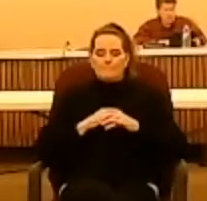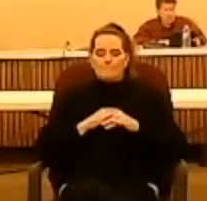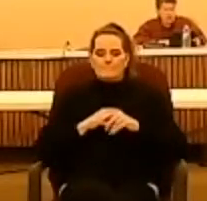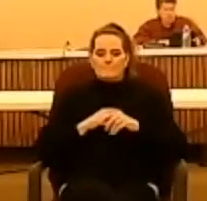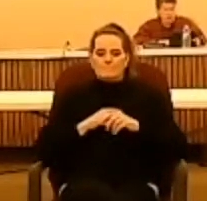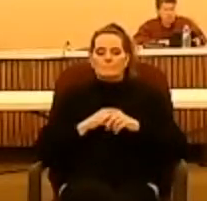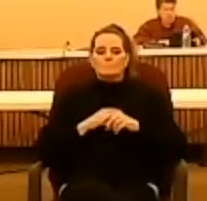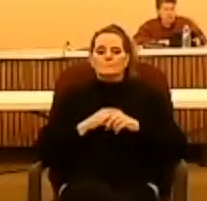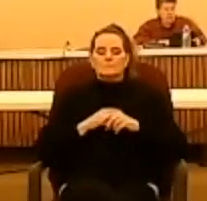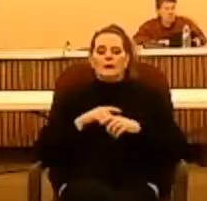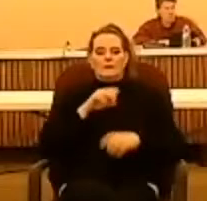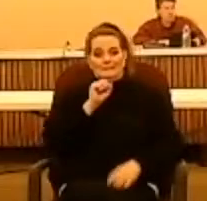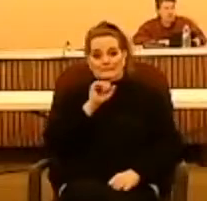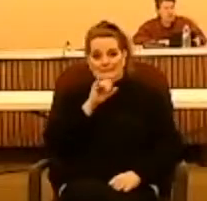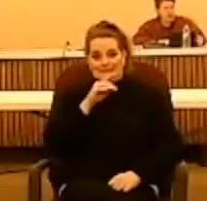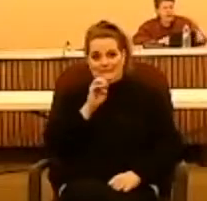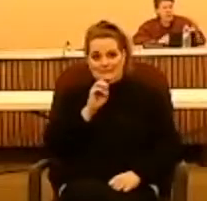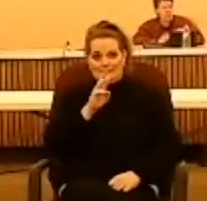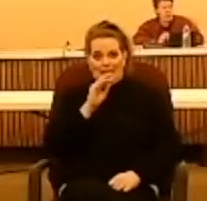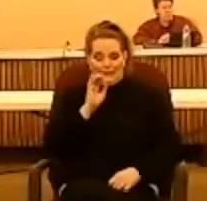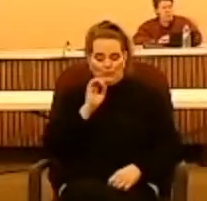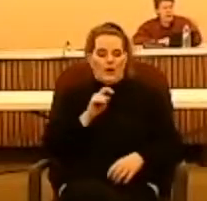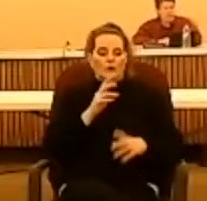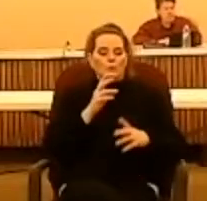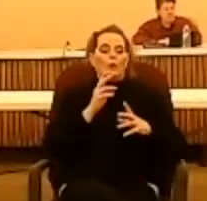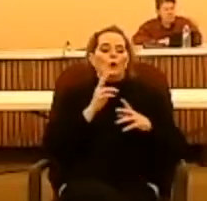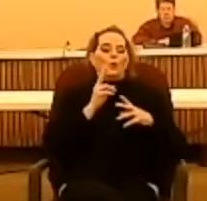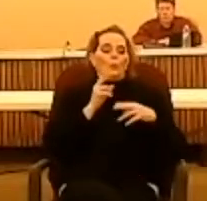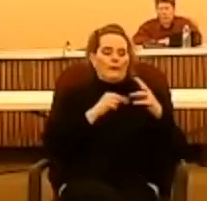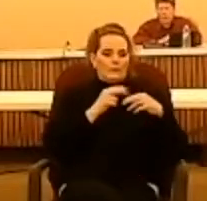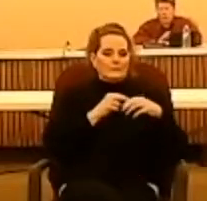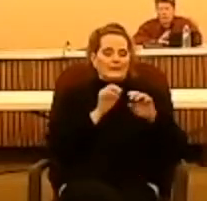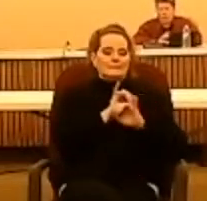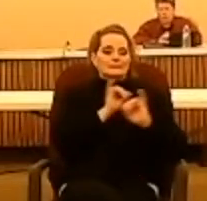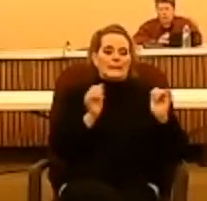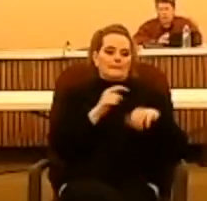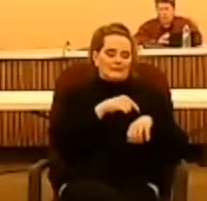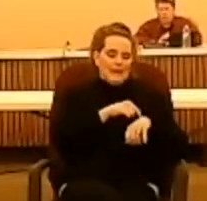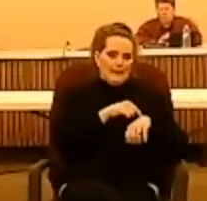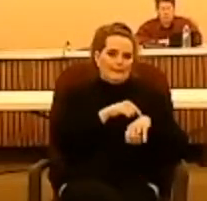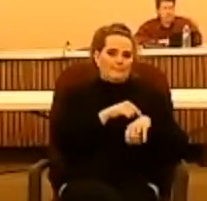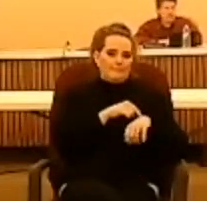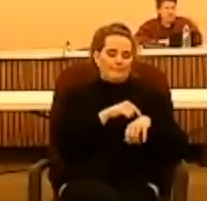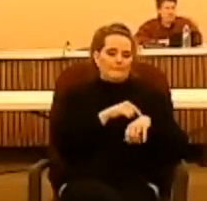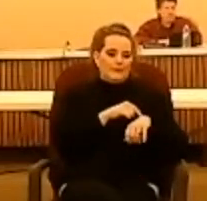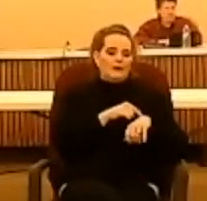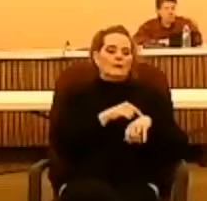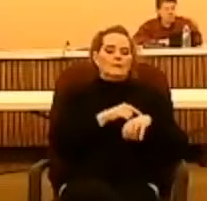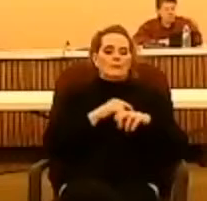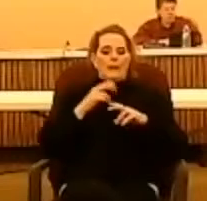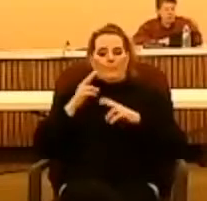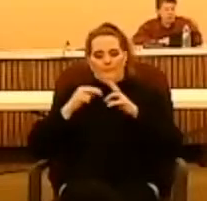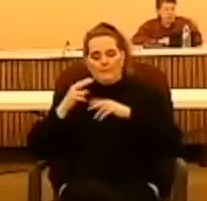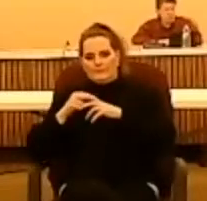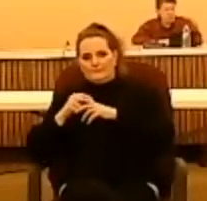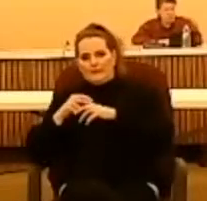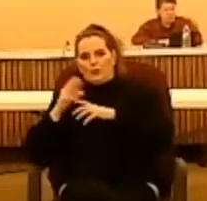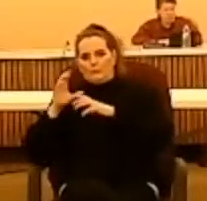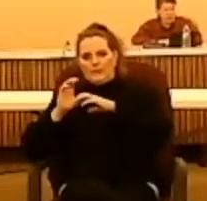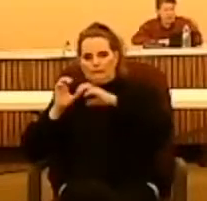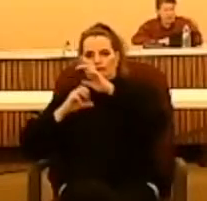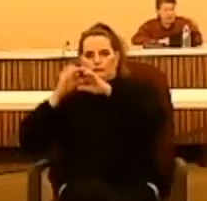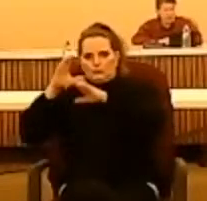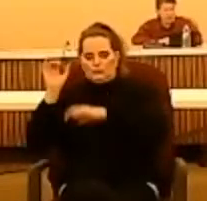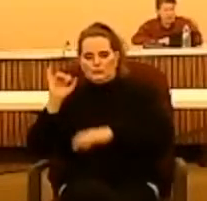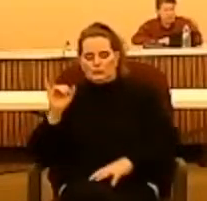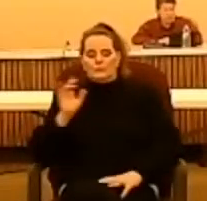The sidewalk will be constructed at the same time that their buildings are being constructed, and we've told them